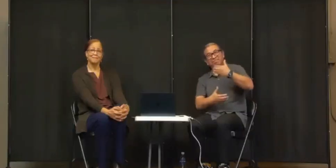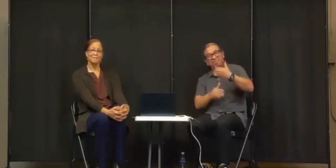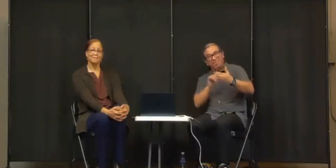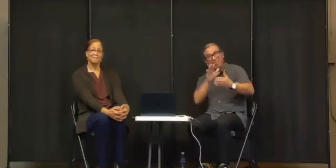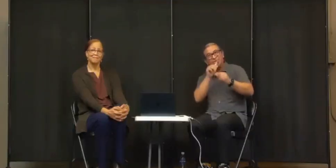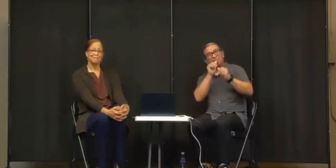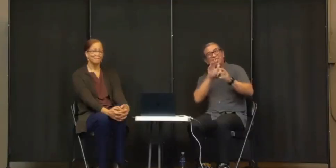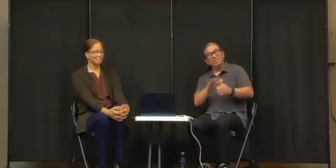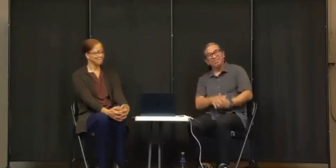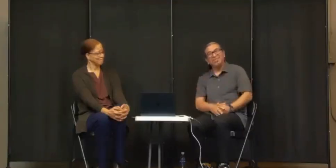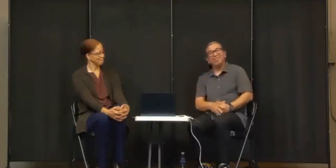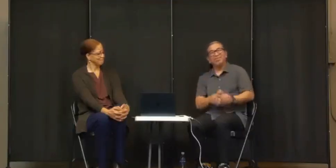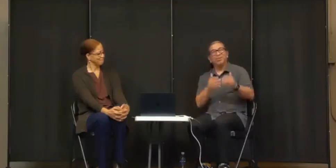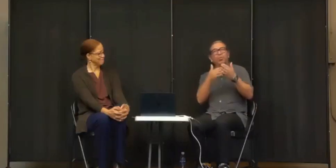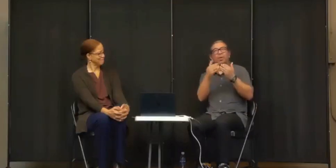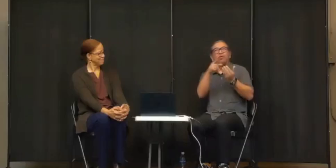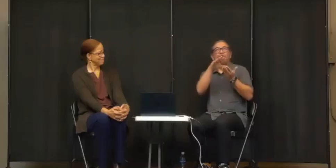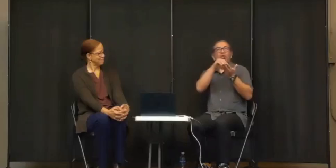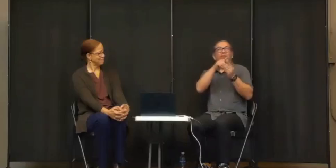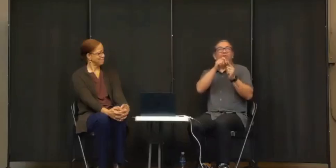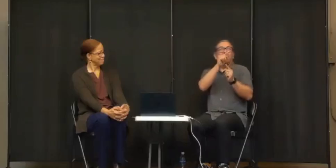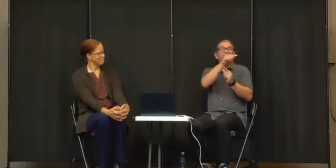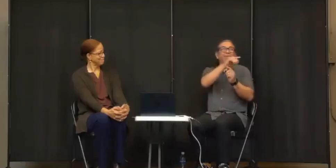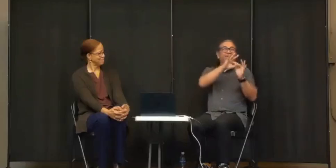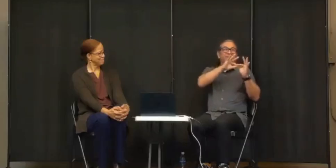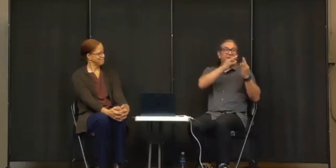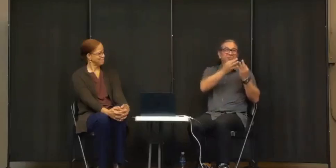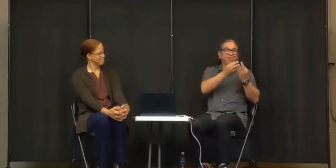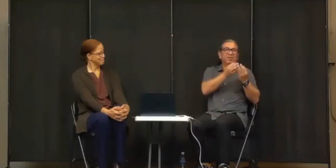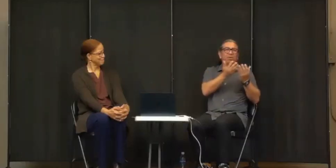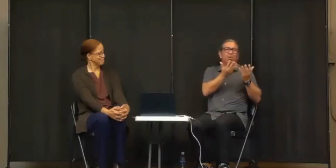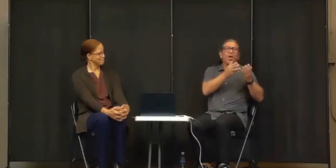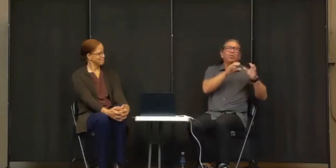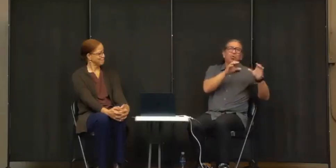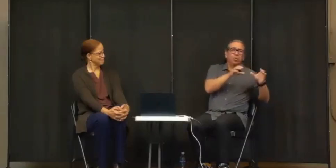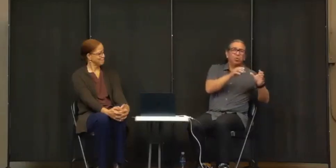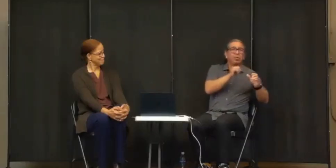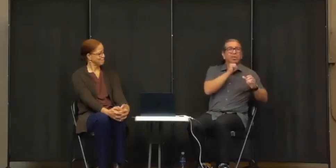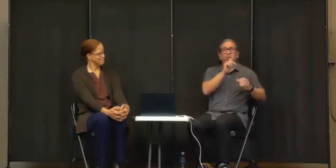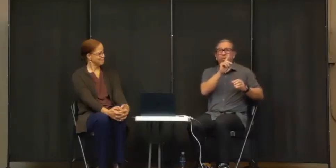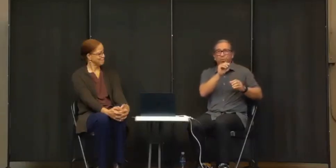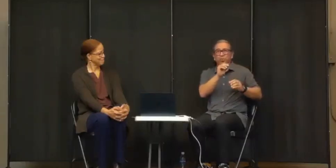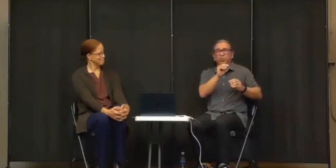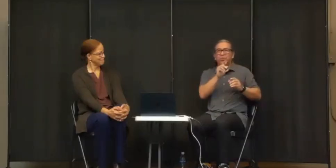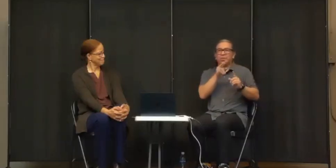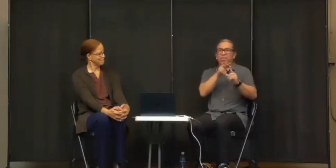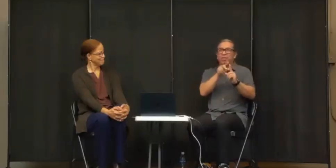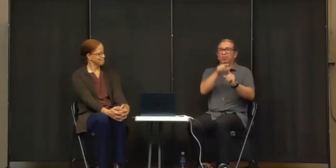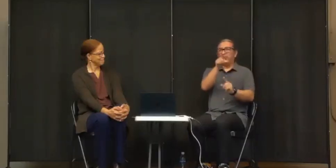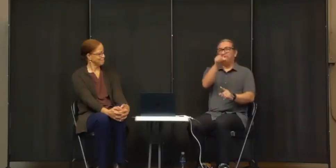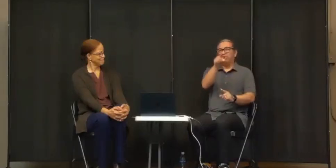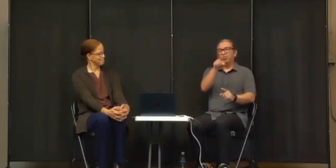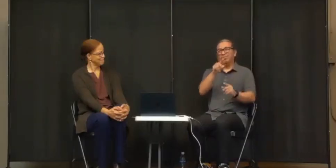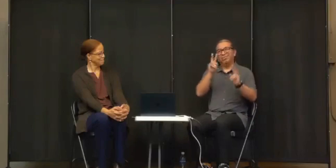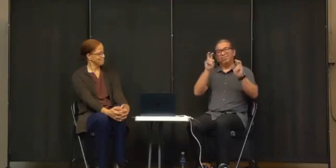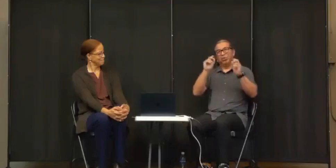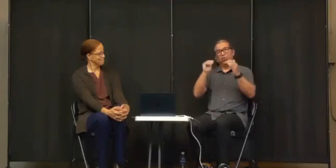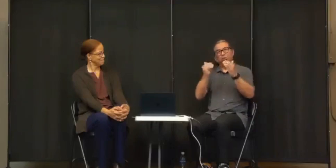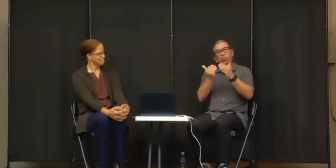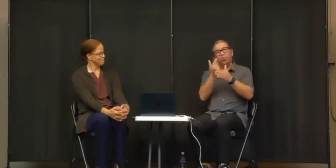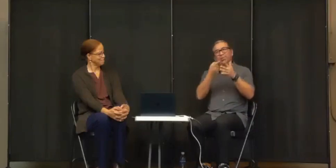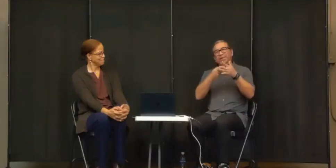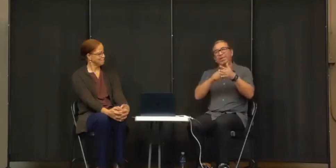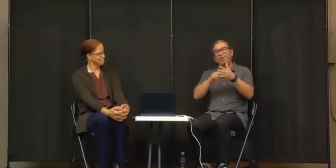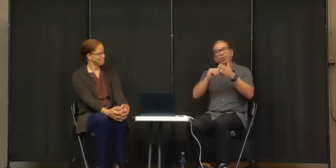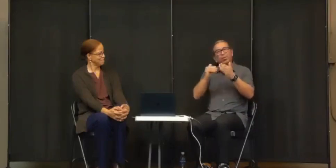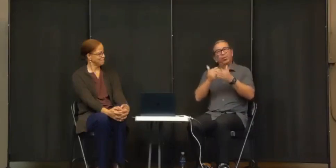your daughter. You should be blessed from that. So you learn from your family what to do and what not to do. And it applies